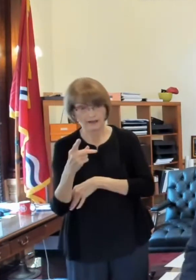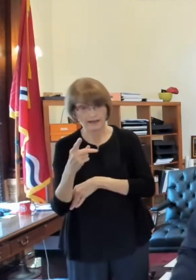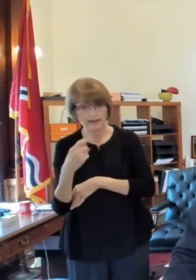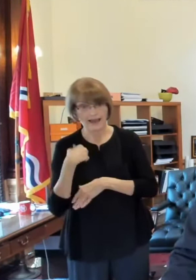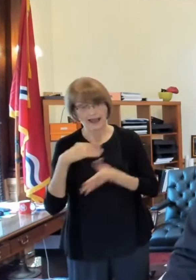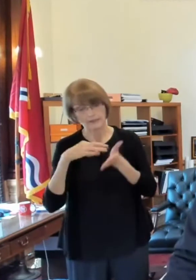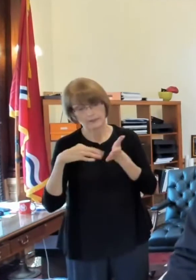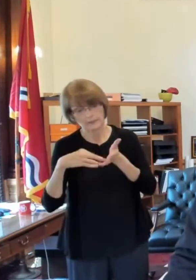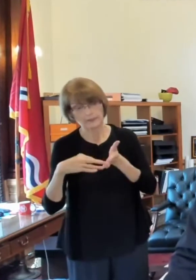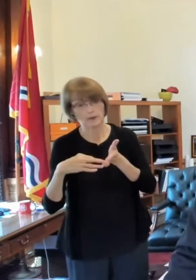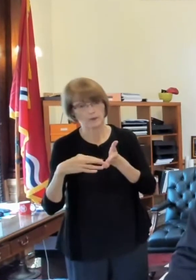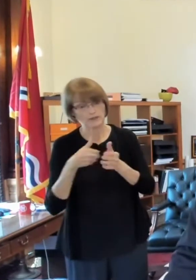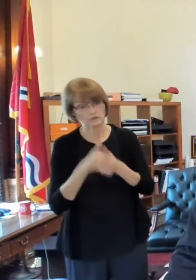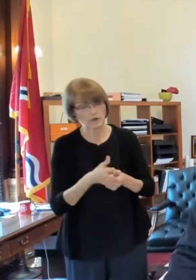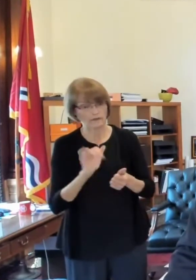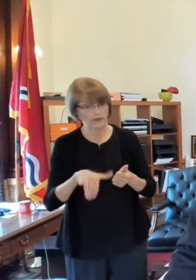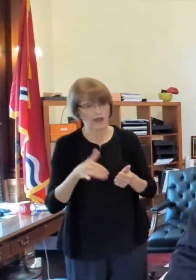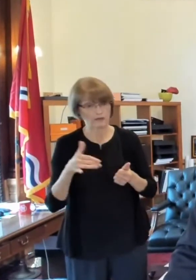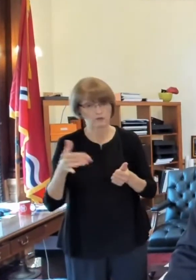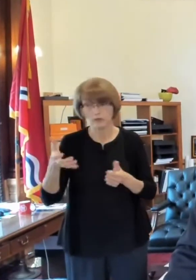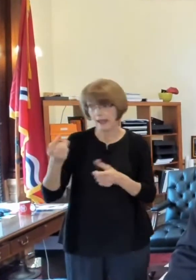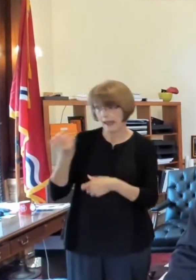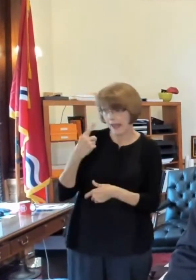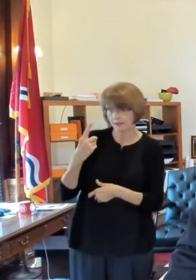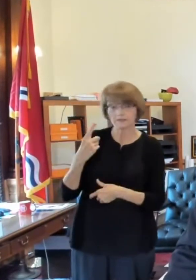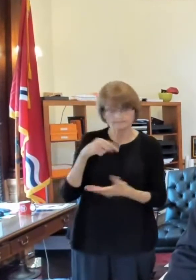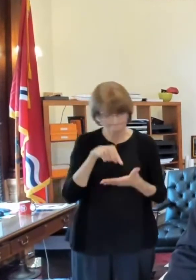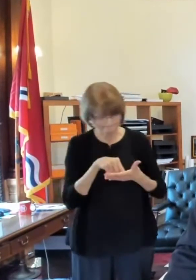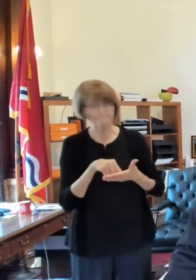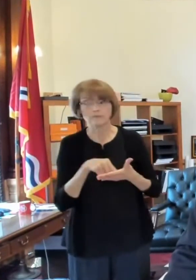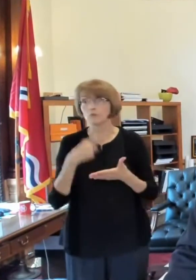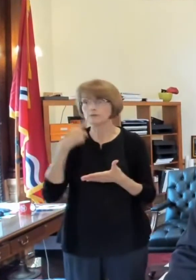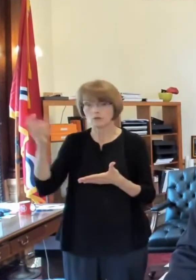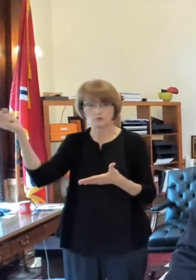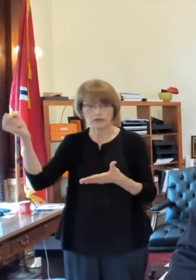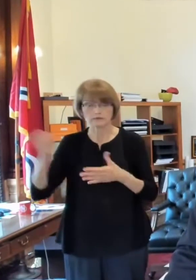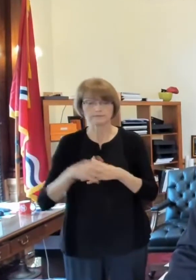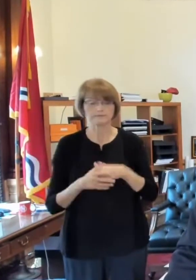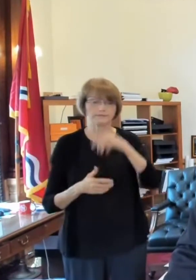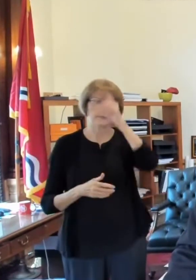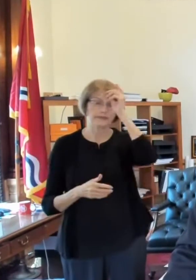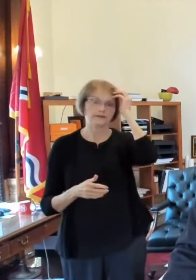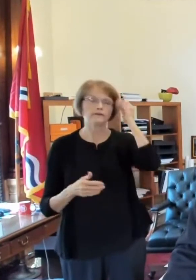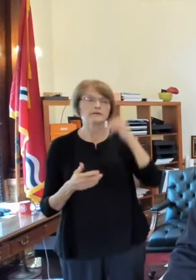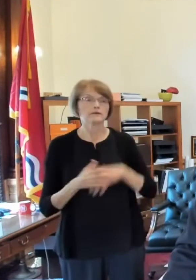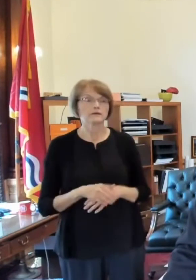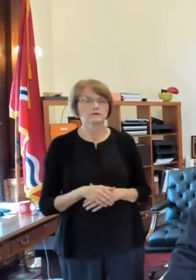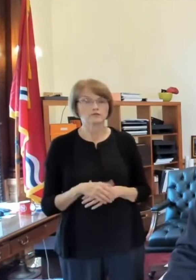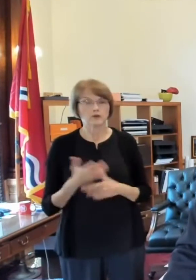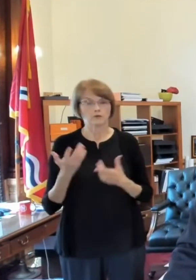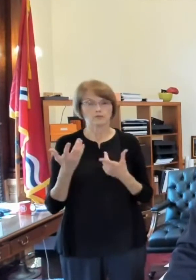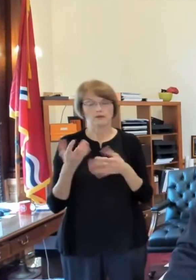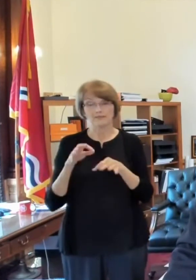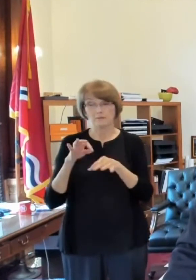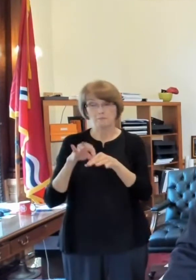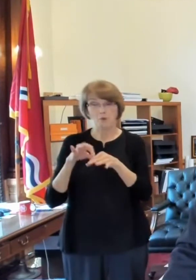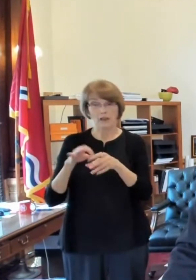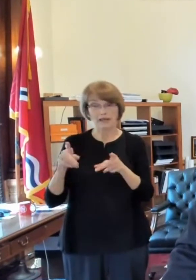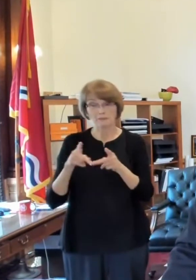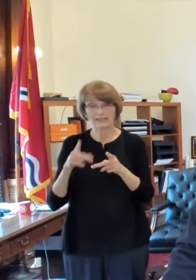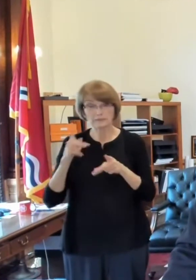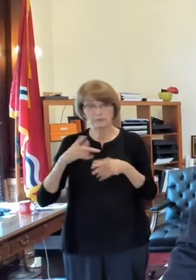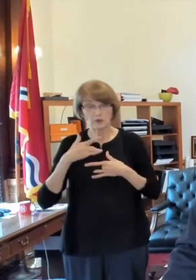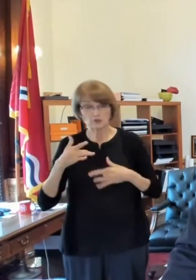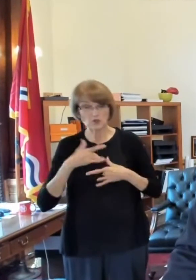it or not. Have you had to move any polling places this cycle due to COVID-19 concerns? There have. If